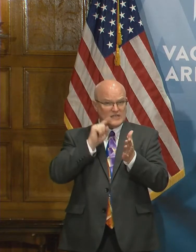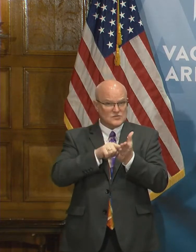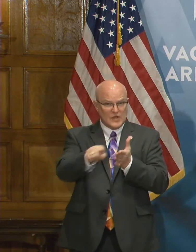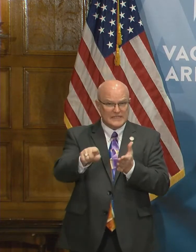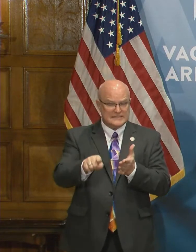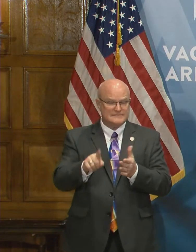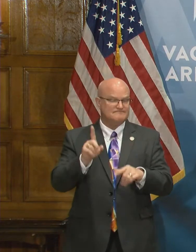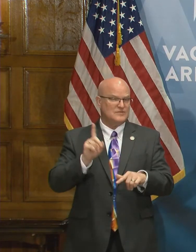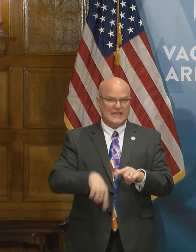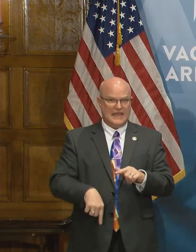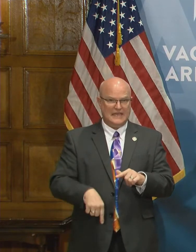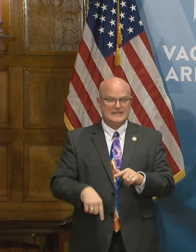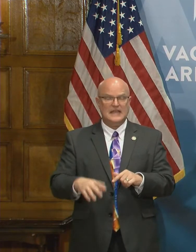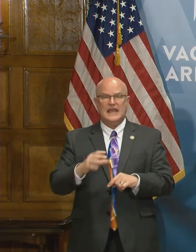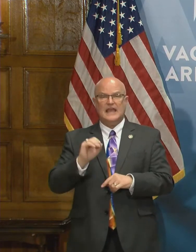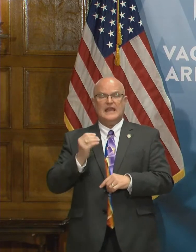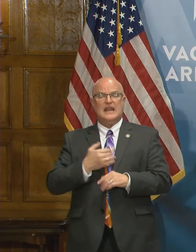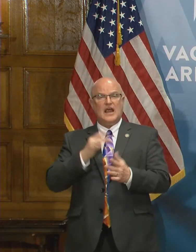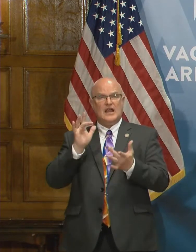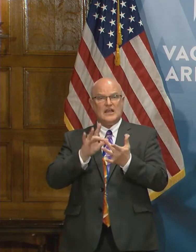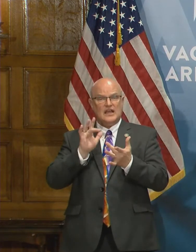case investigation is